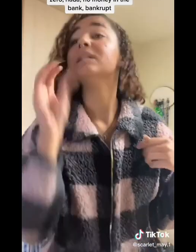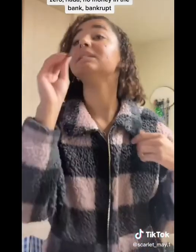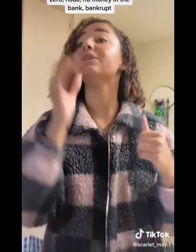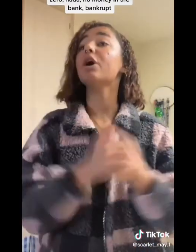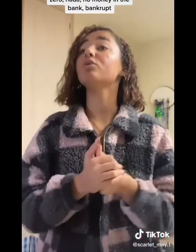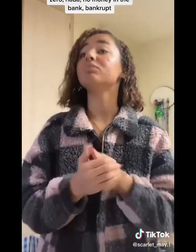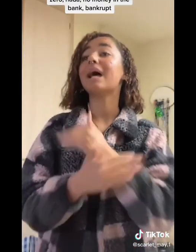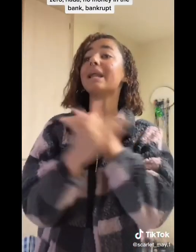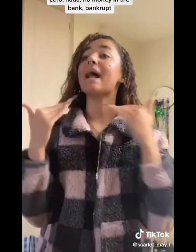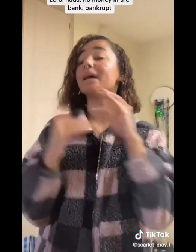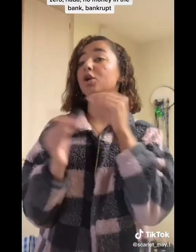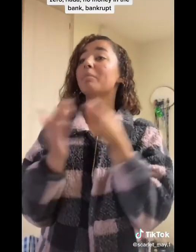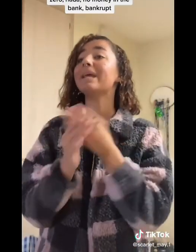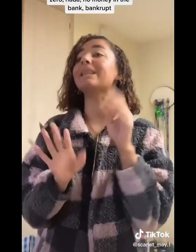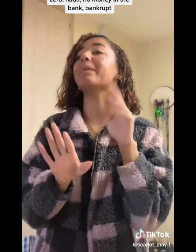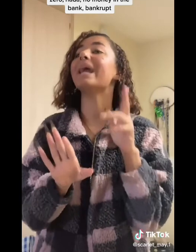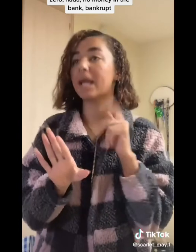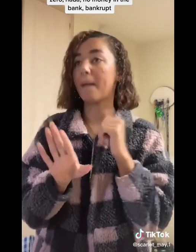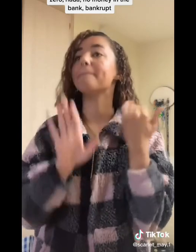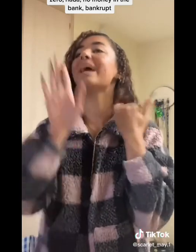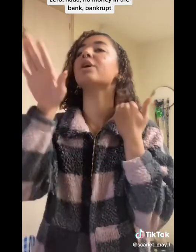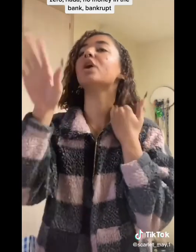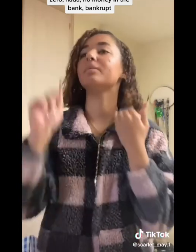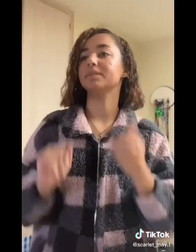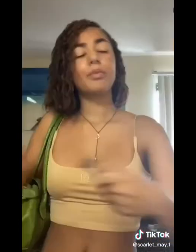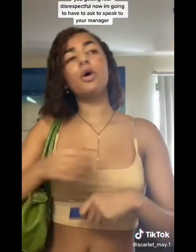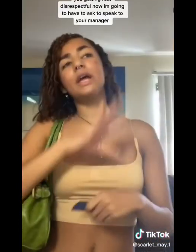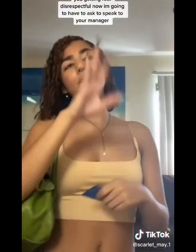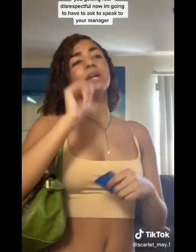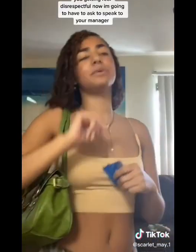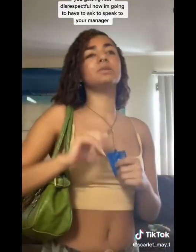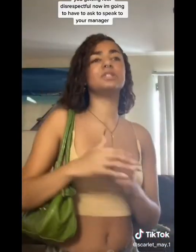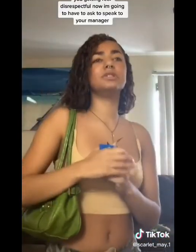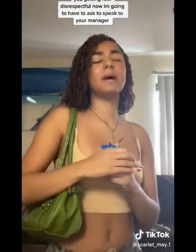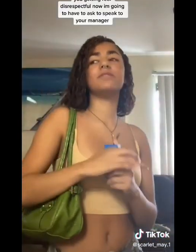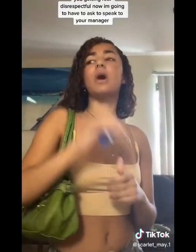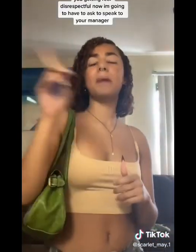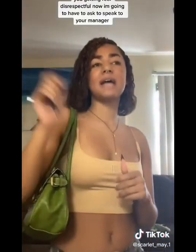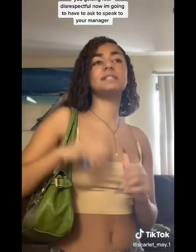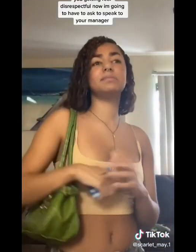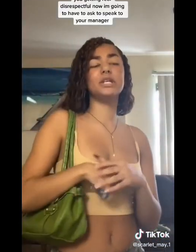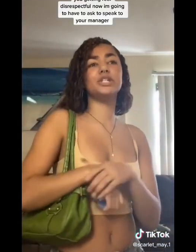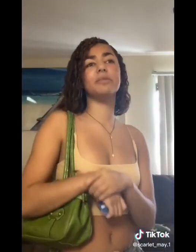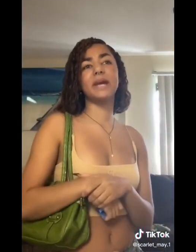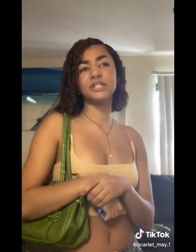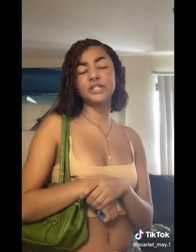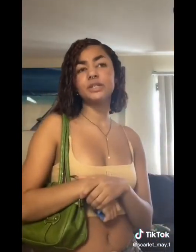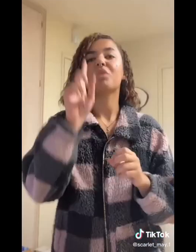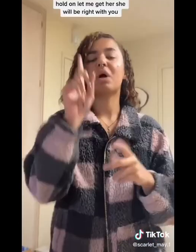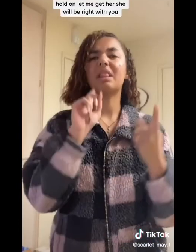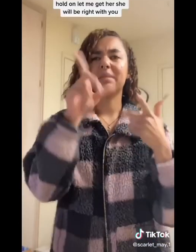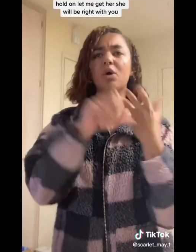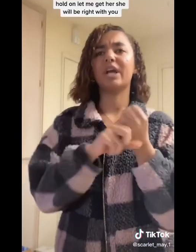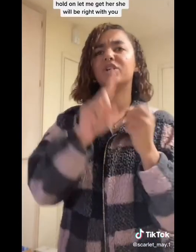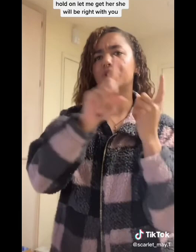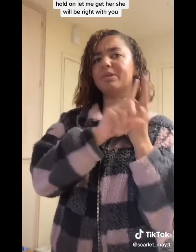0? Nada. No money in the bank. Bankrupt. Okay, you're getting real disrespectful. I'm gonna ask to speak to your manager. Okay, let me go get her. She'll be right